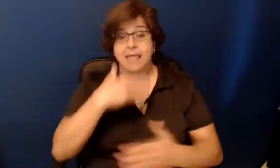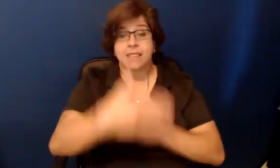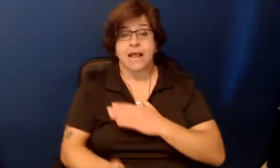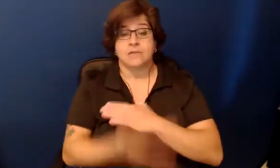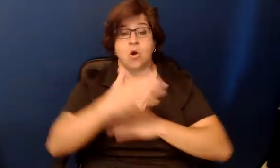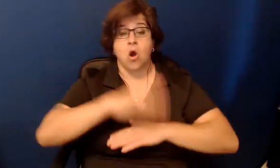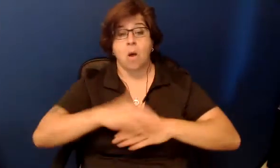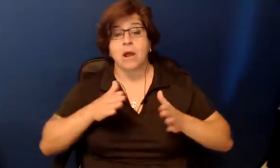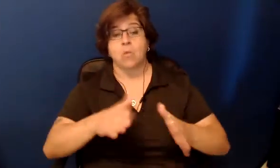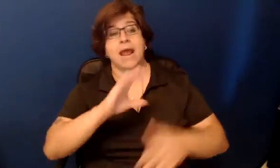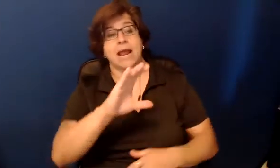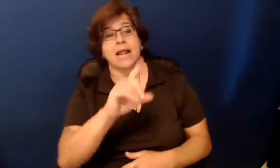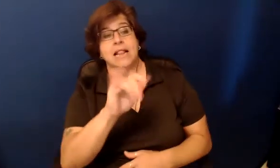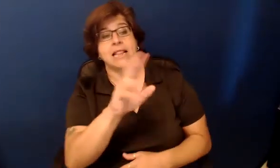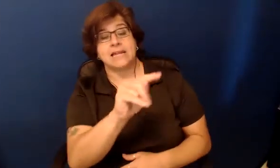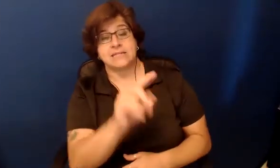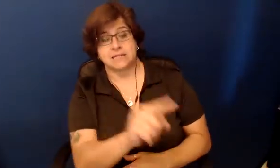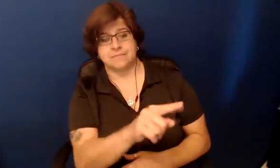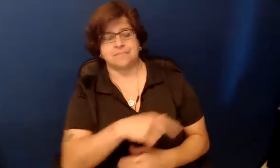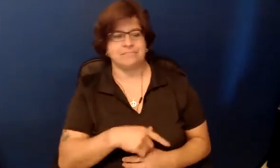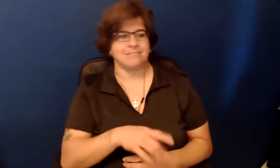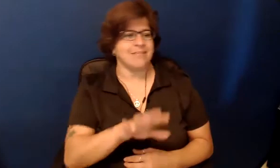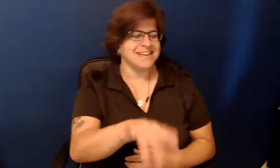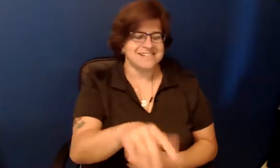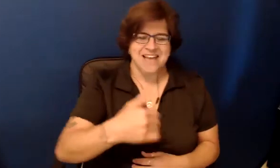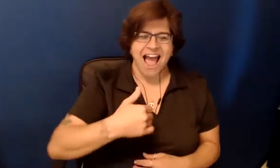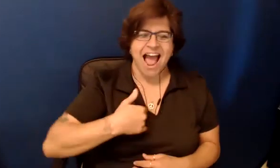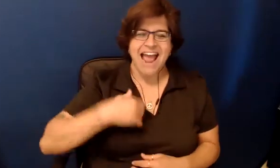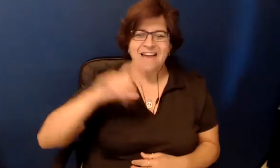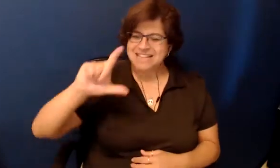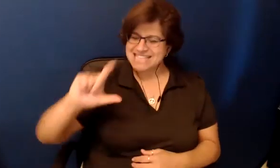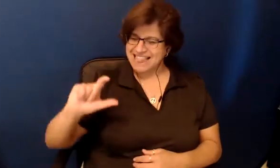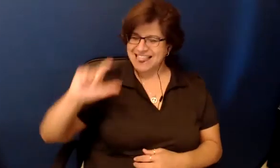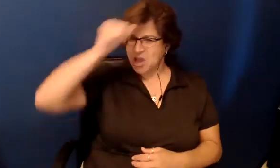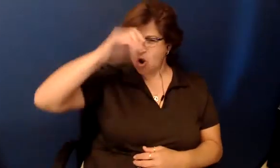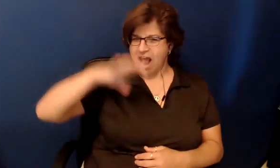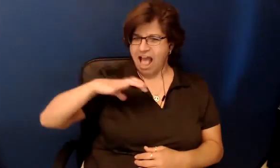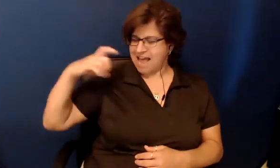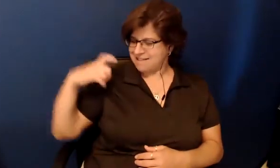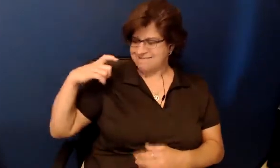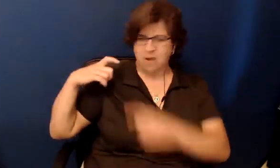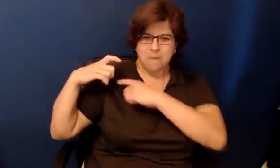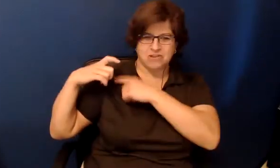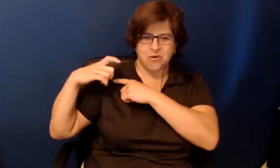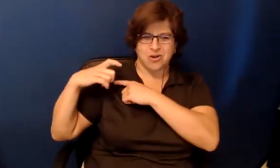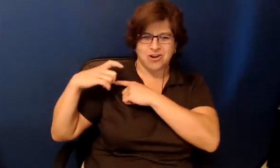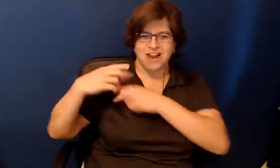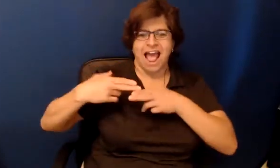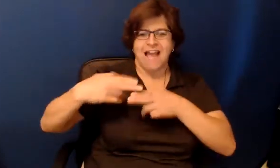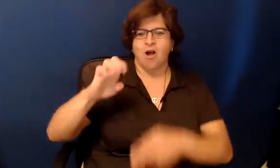the next morning, of course, on my way over to Clint's house, Elmer, I had this little guy on my shoulder. I call him Elmer. Elmer's the 10% of me